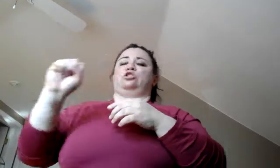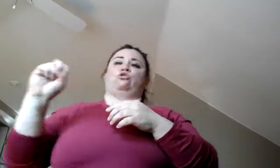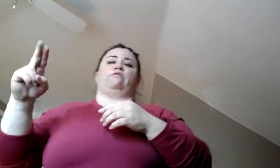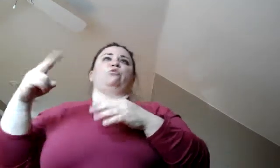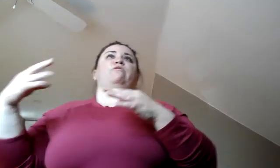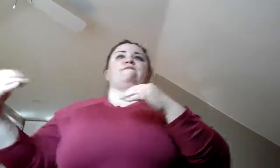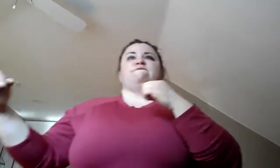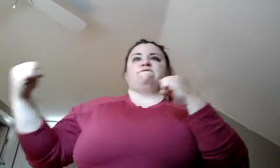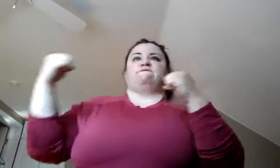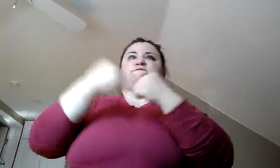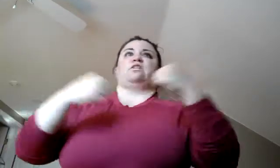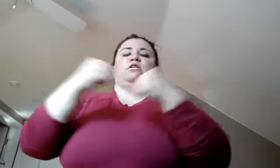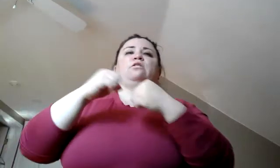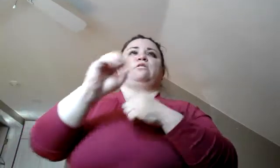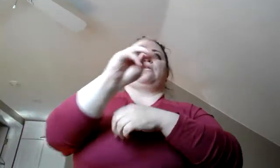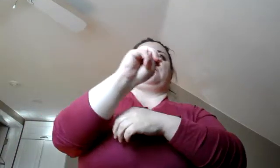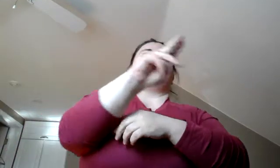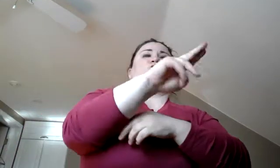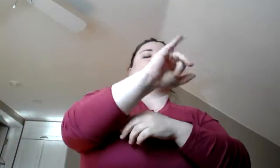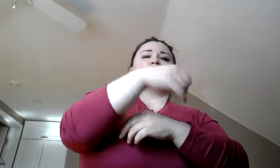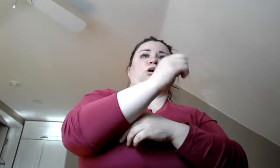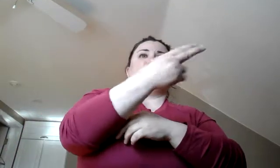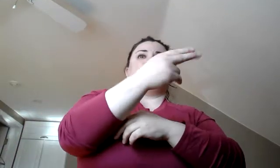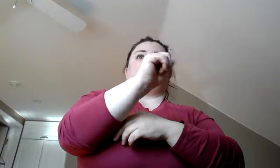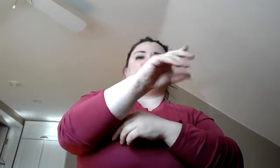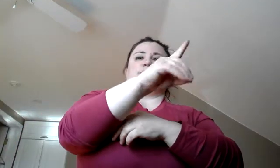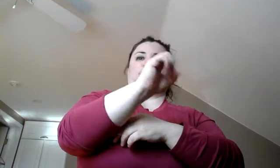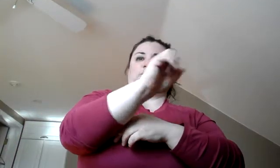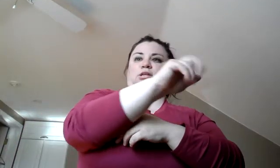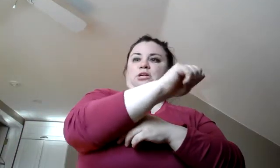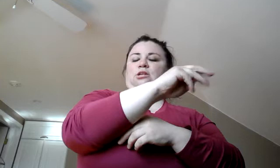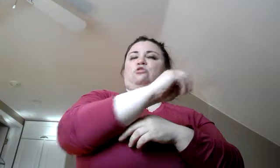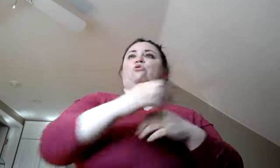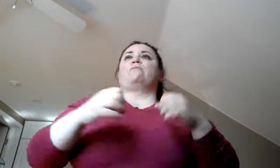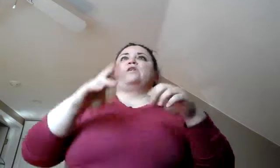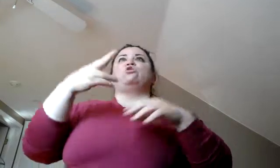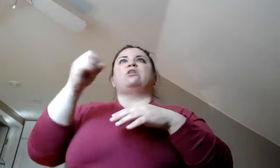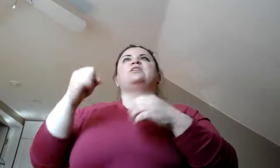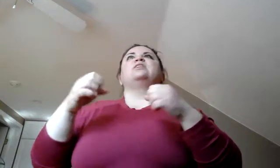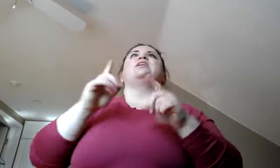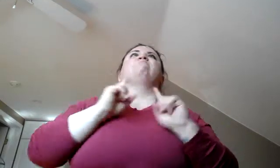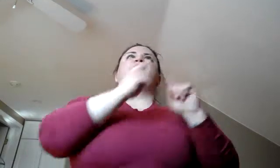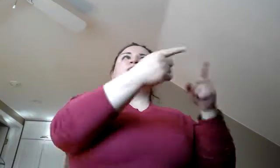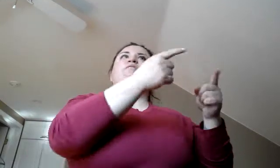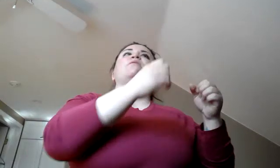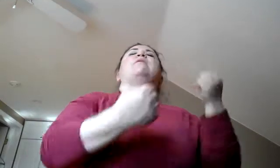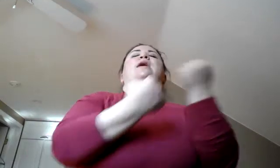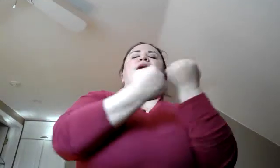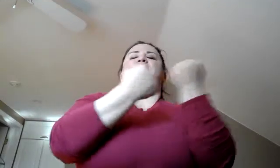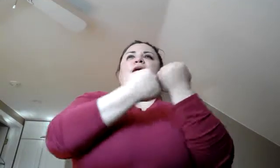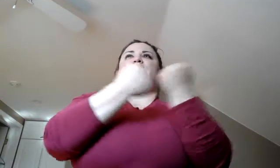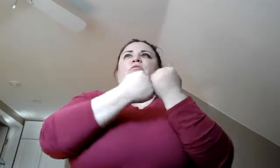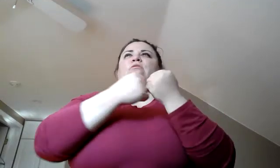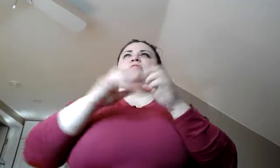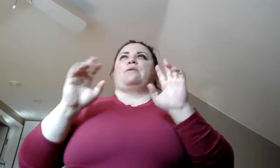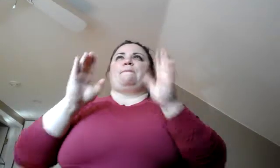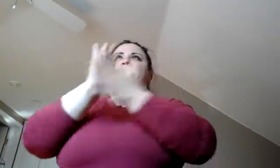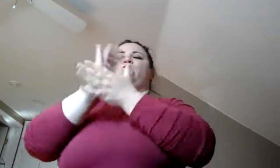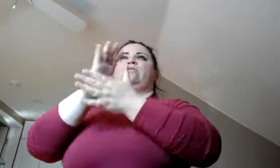Afghanistan. And eventually, through United States aid, there's actually a movie, I think it's called Charlie's War, maybe, where